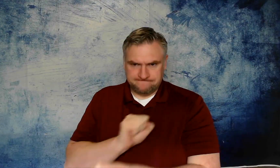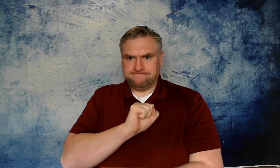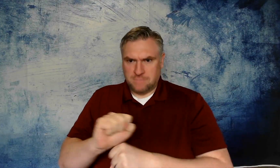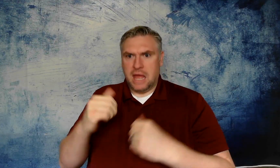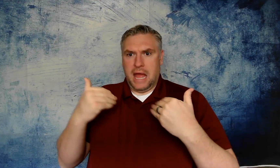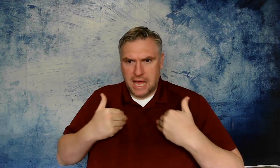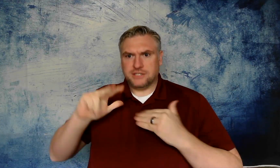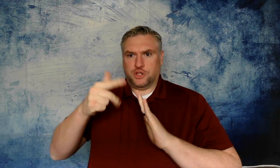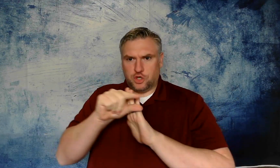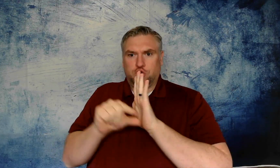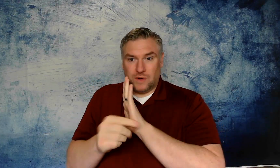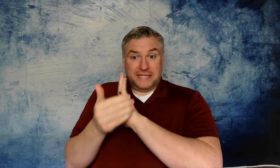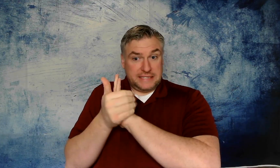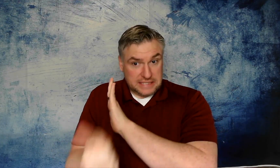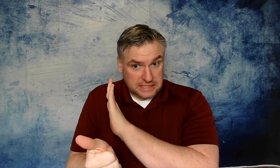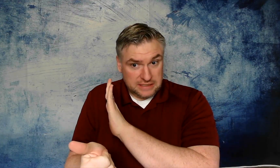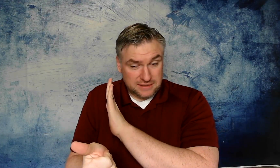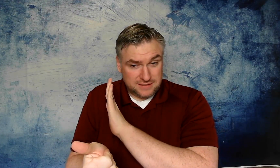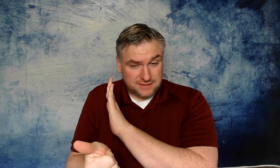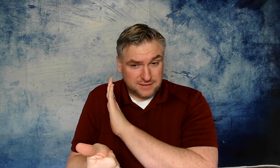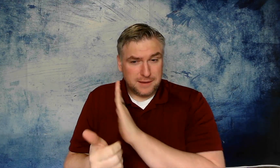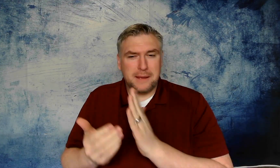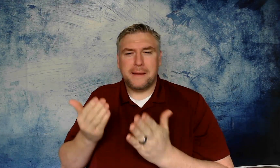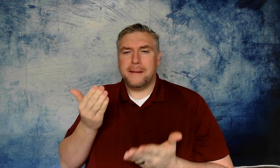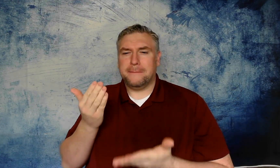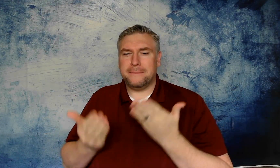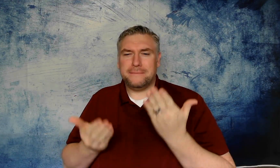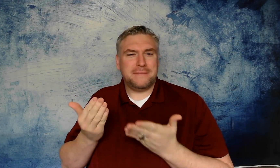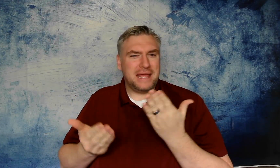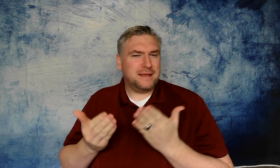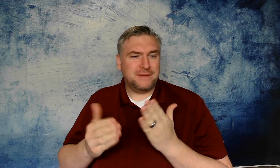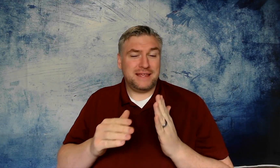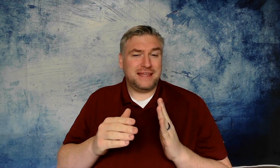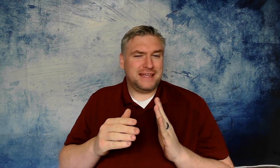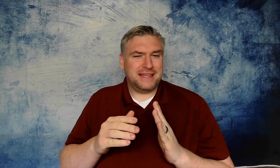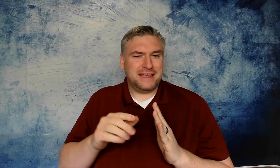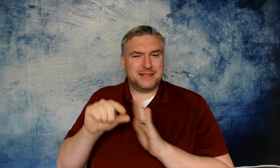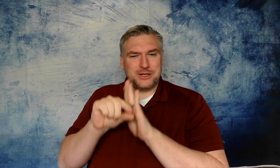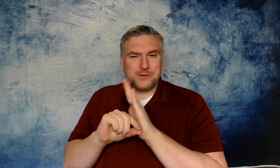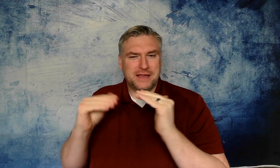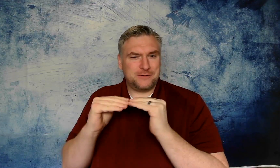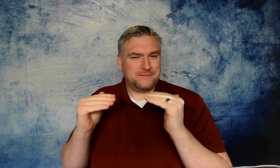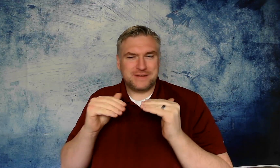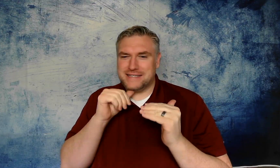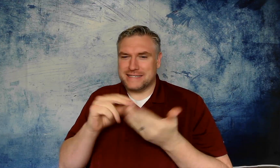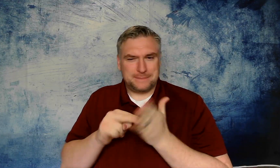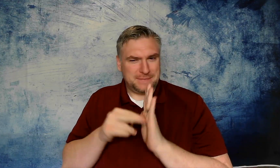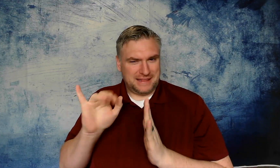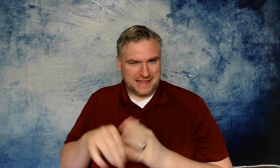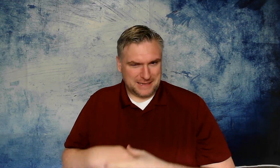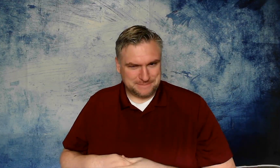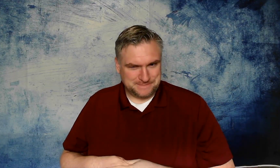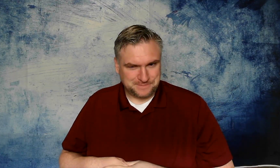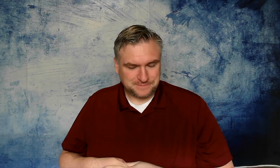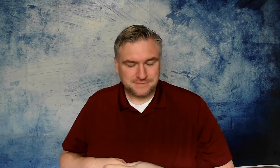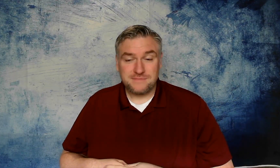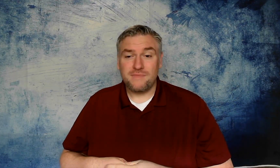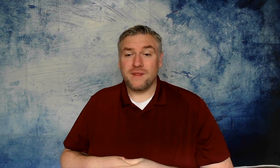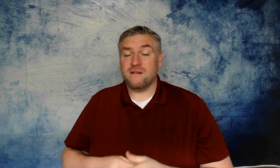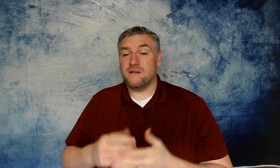Especially, did the test say they have actually 3rd grade skills? Or maybe not. Maybe the grade equivalent doesn't mean that.